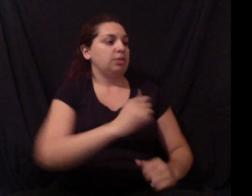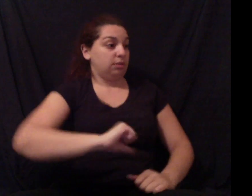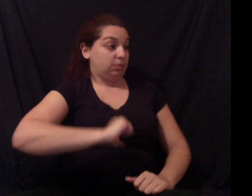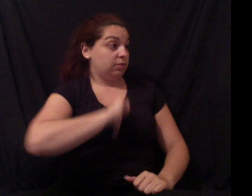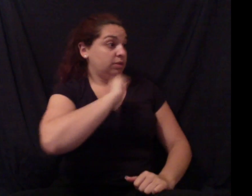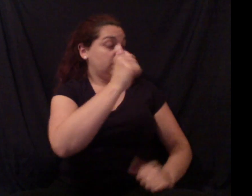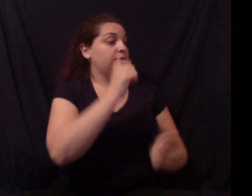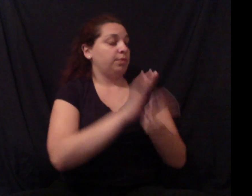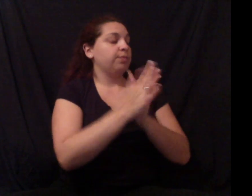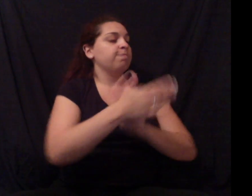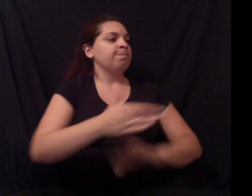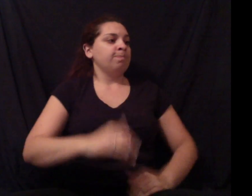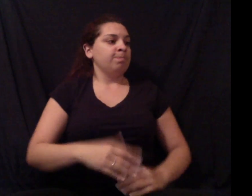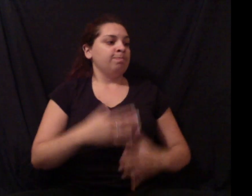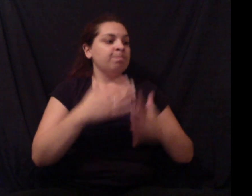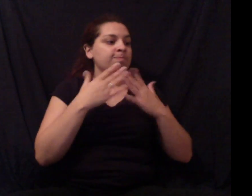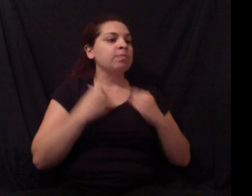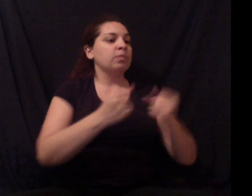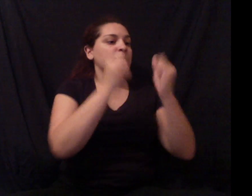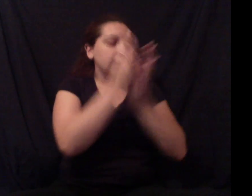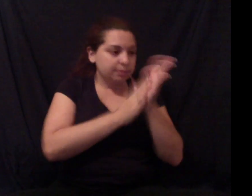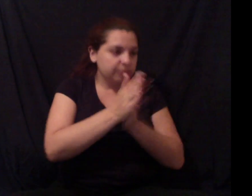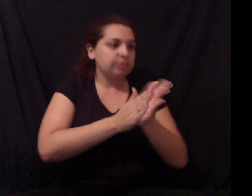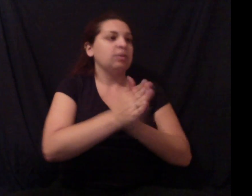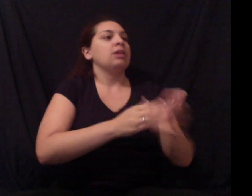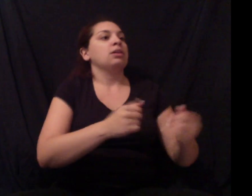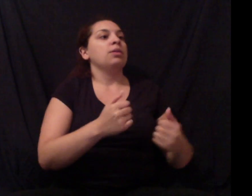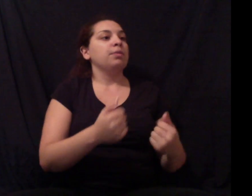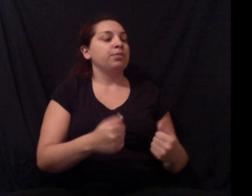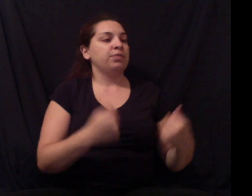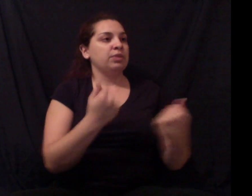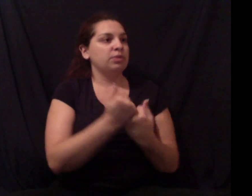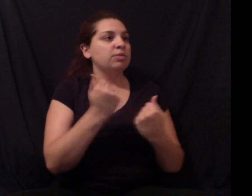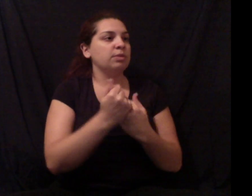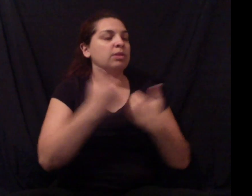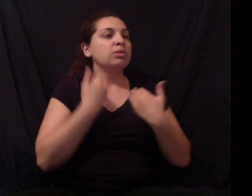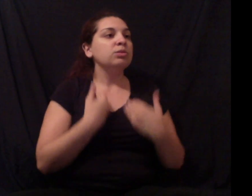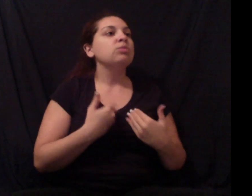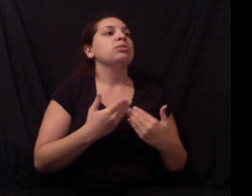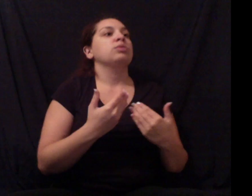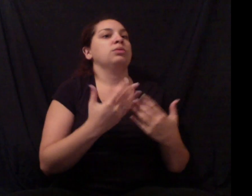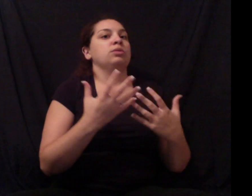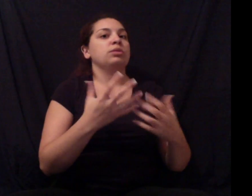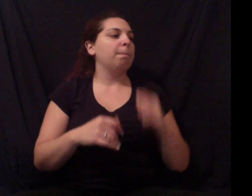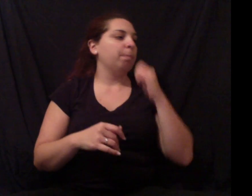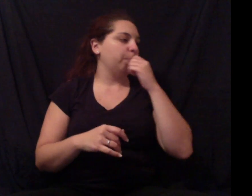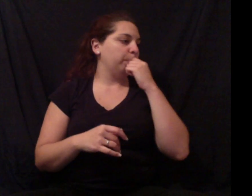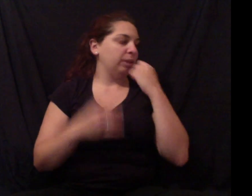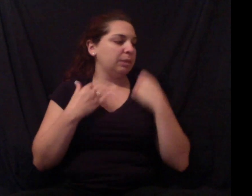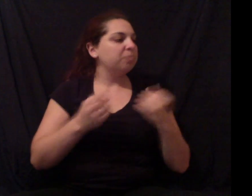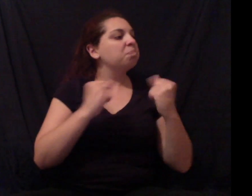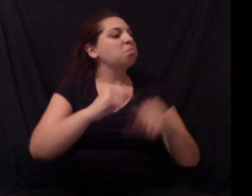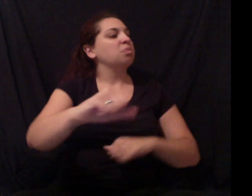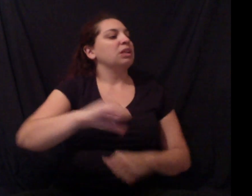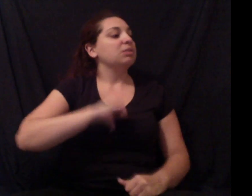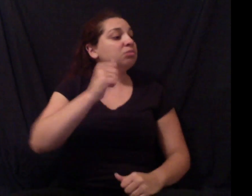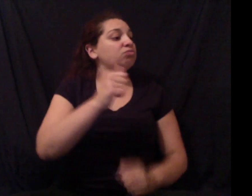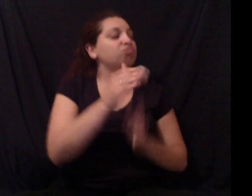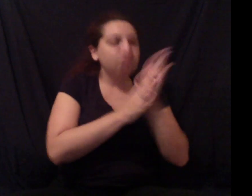that really gave me enough confidence and gave me enough kind of willpower to reinforce my own drive to, do this.